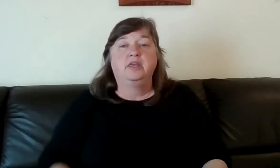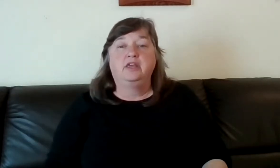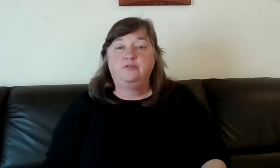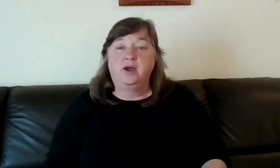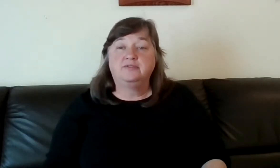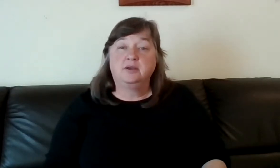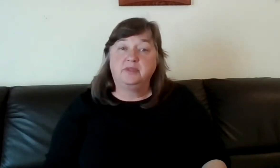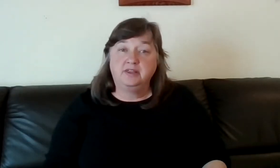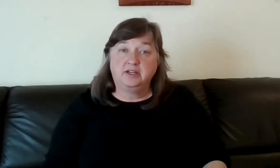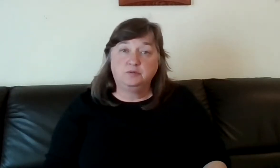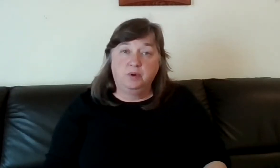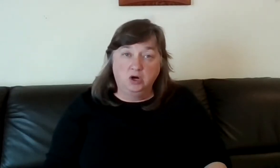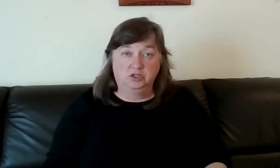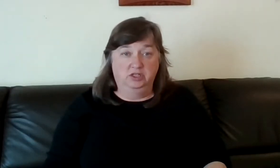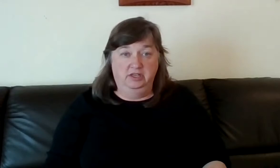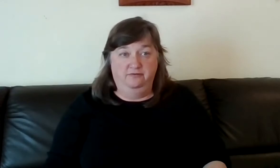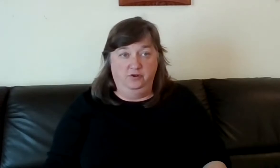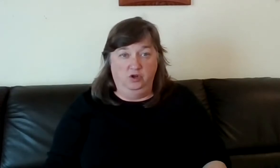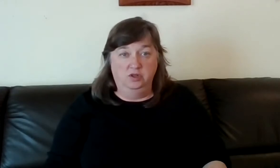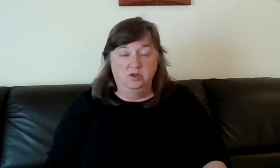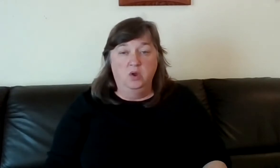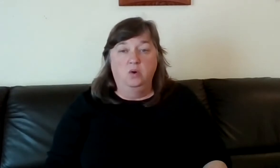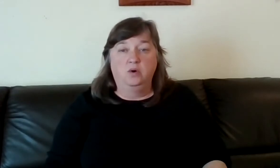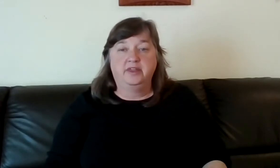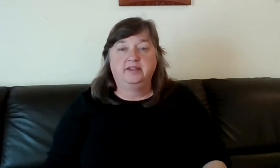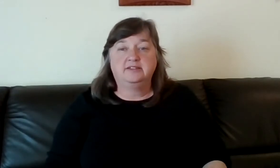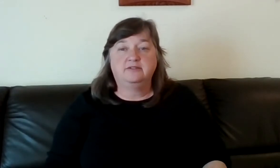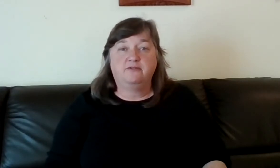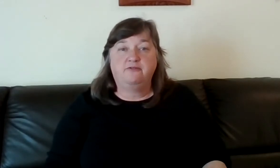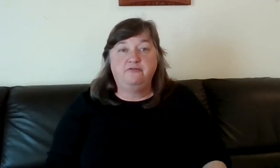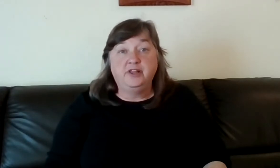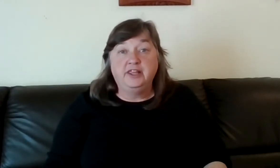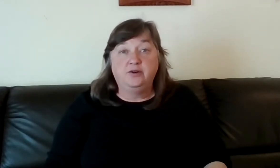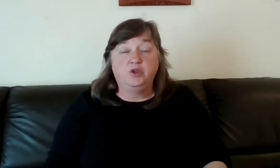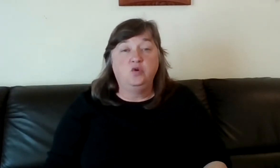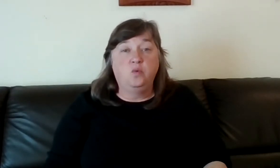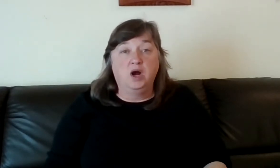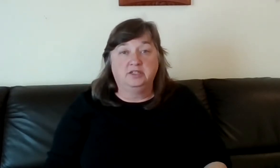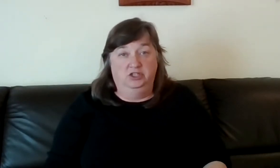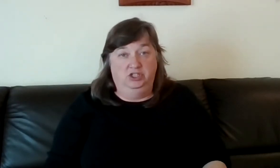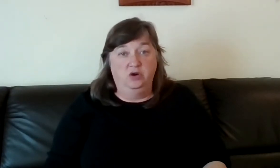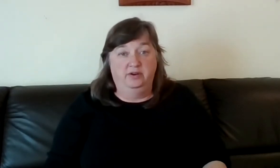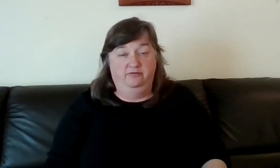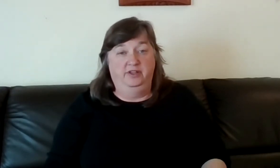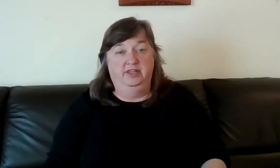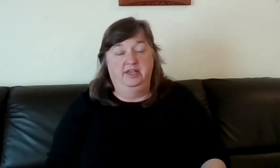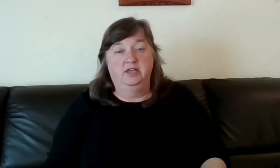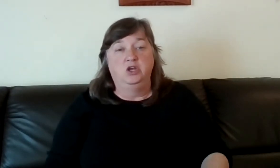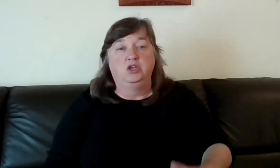If you have something that is partially full or that is filling, or you want to show it filling,